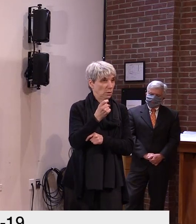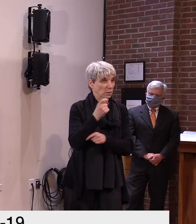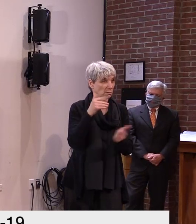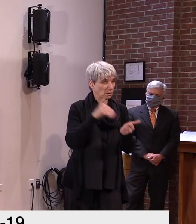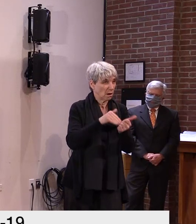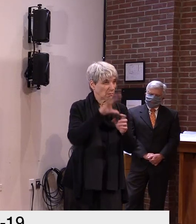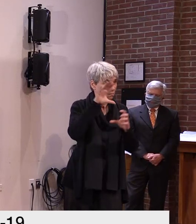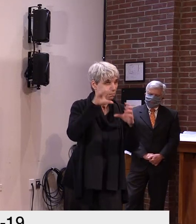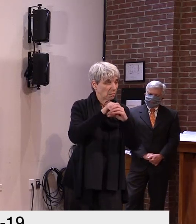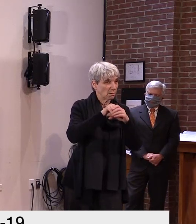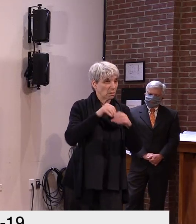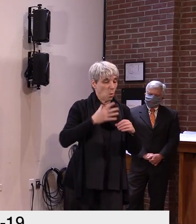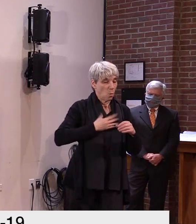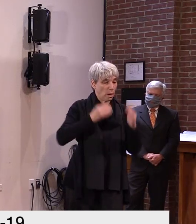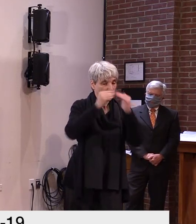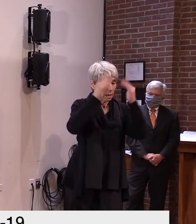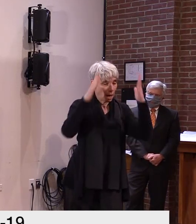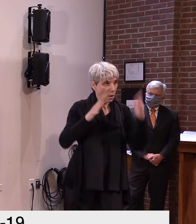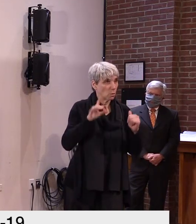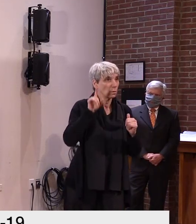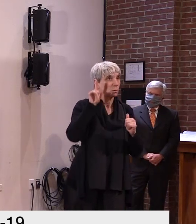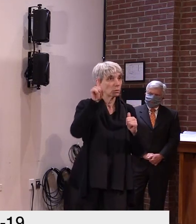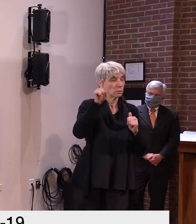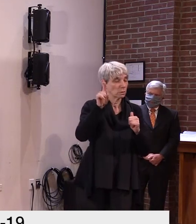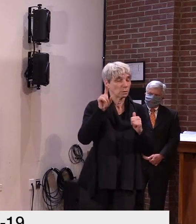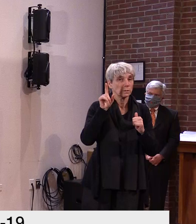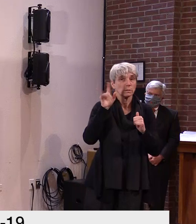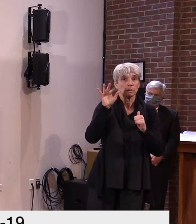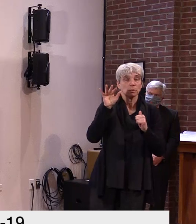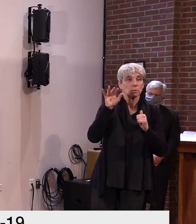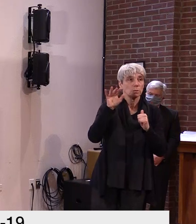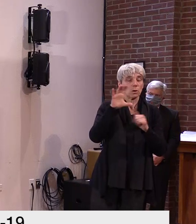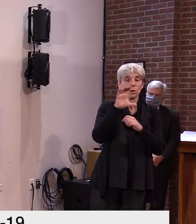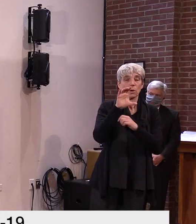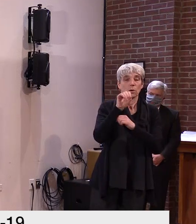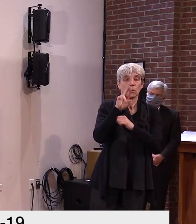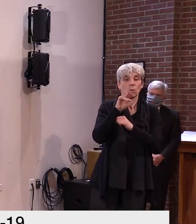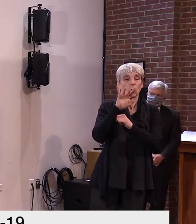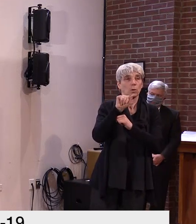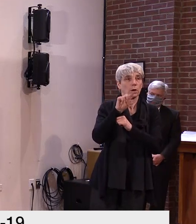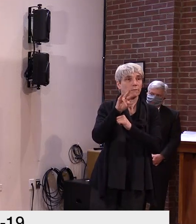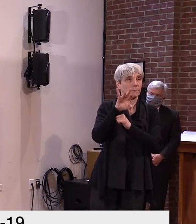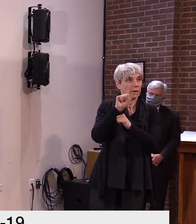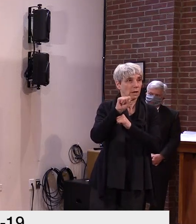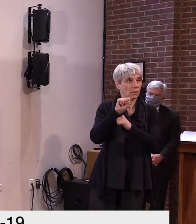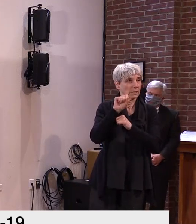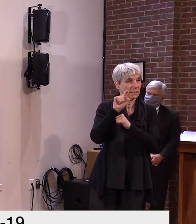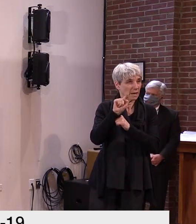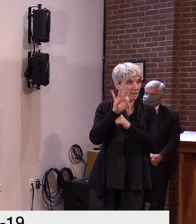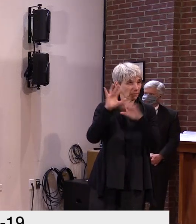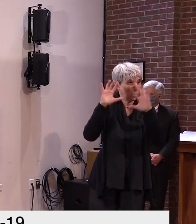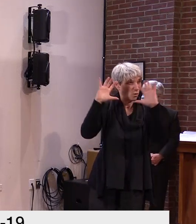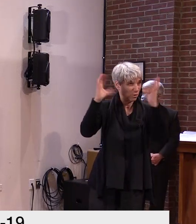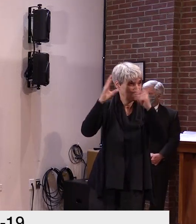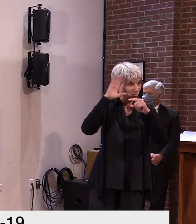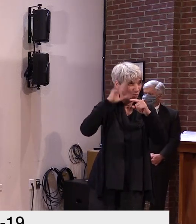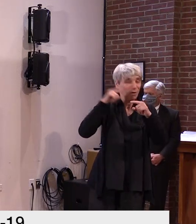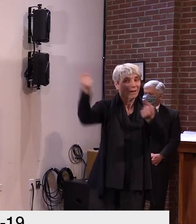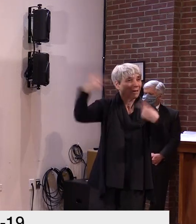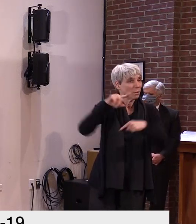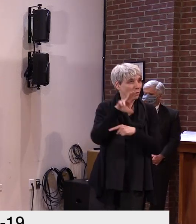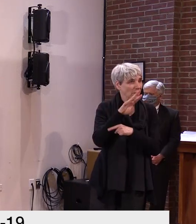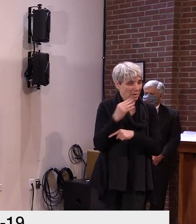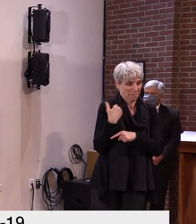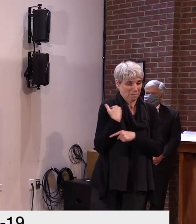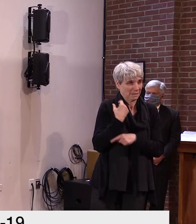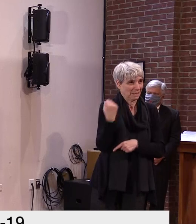UVM wearing a scarf as part of a national tour to gather information on best practices in